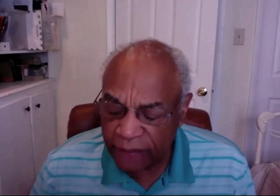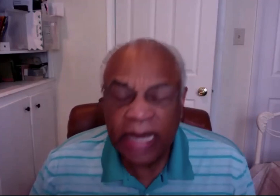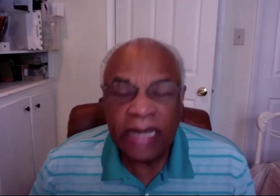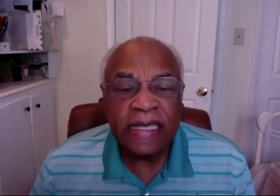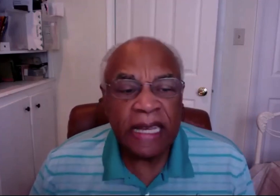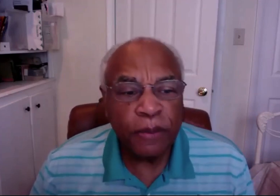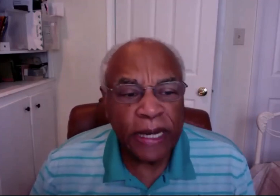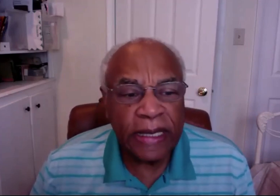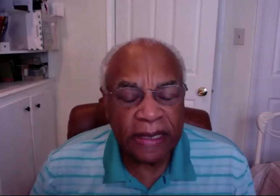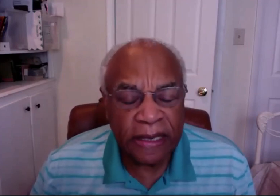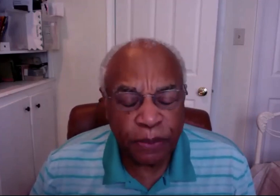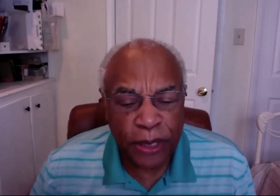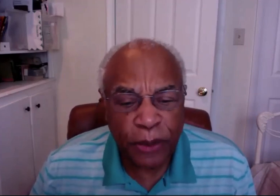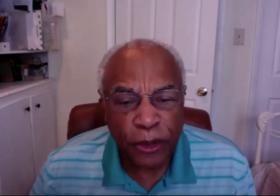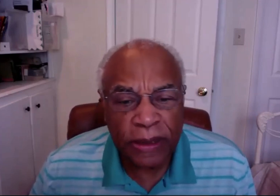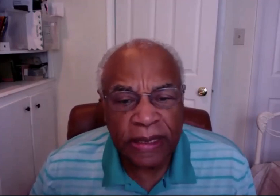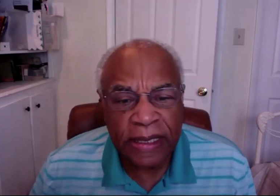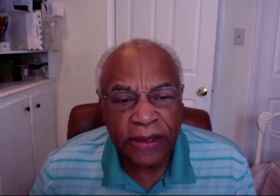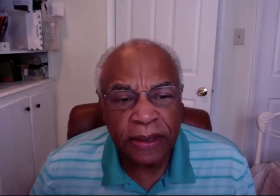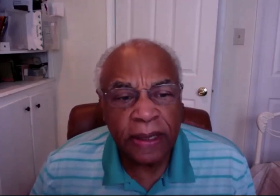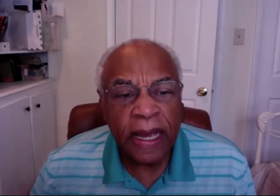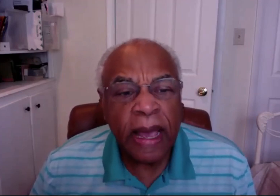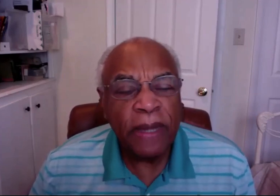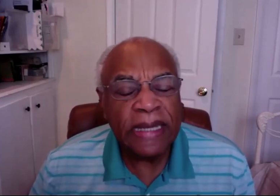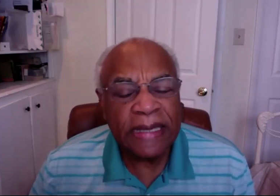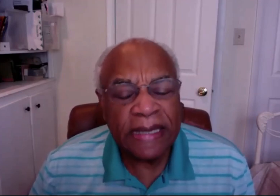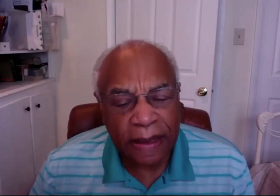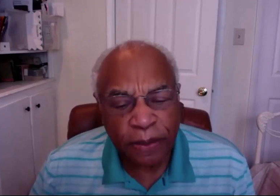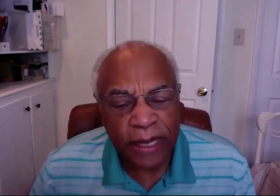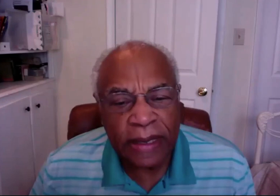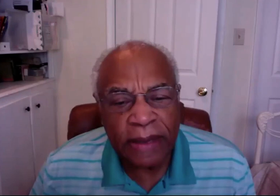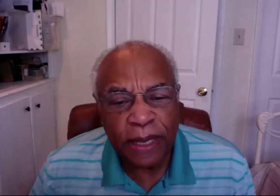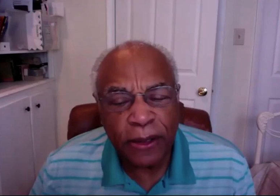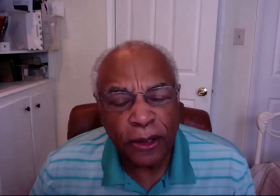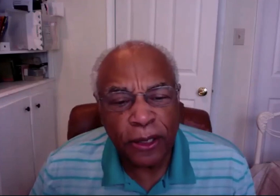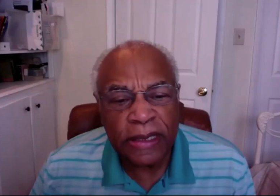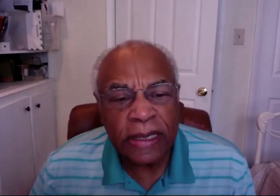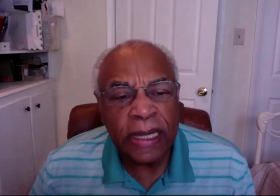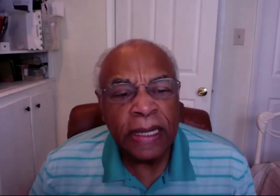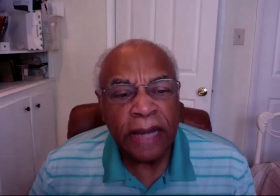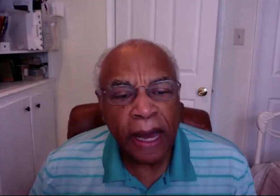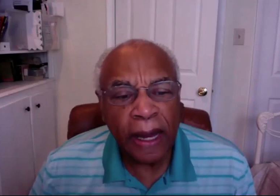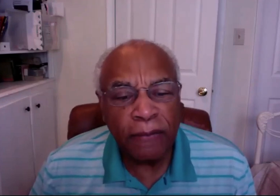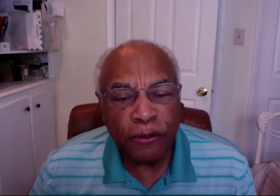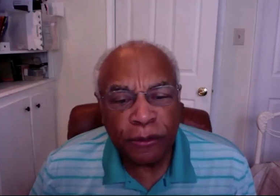live celebrated the Supreme Court decision, but they celebrated it because